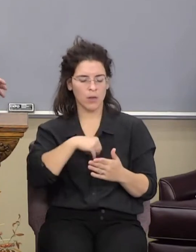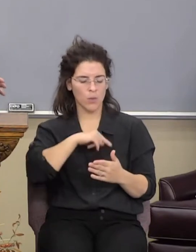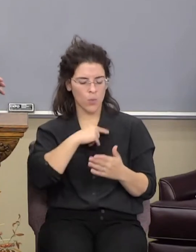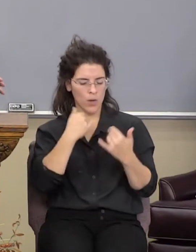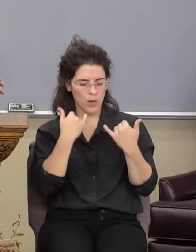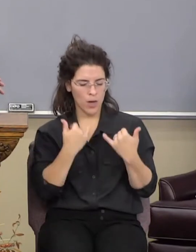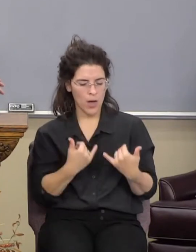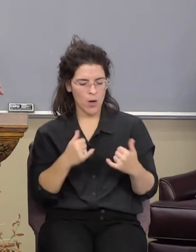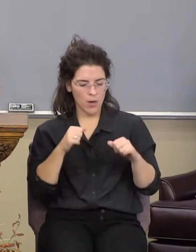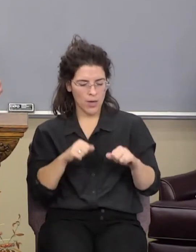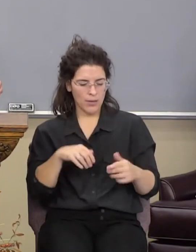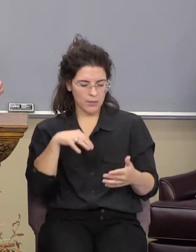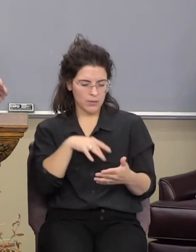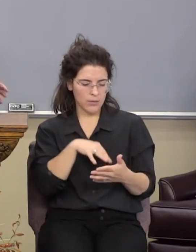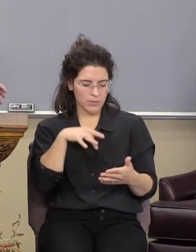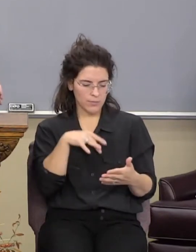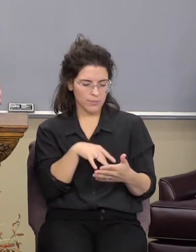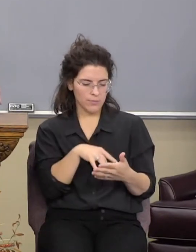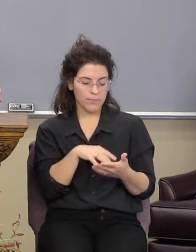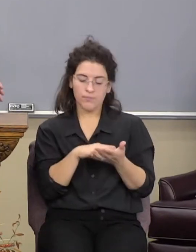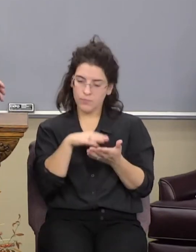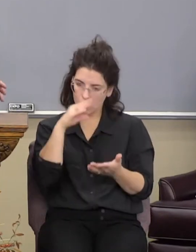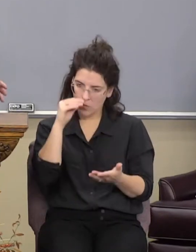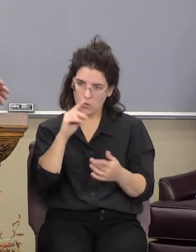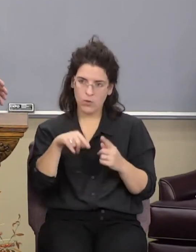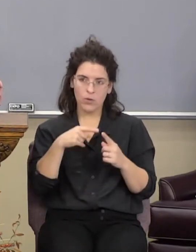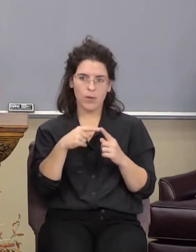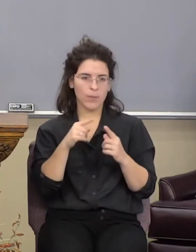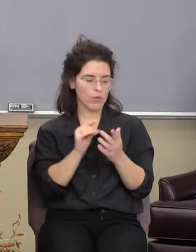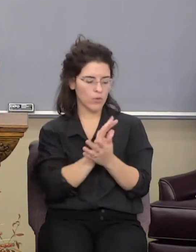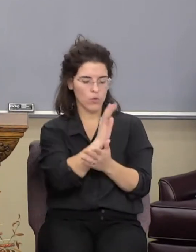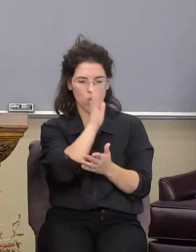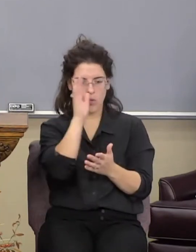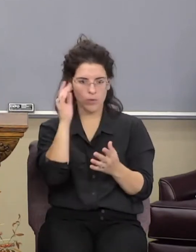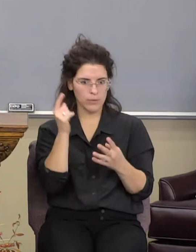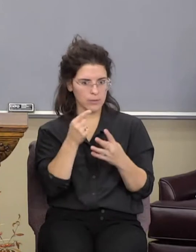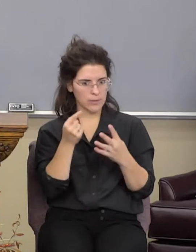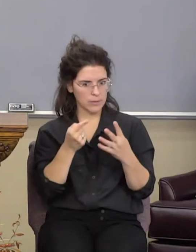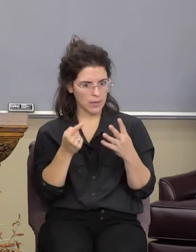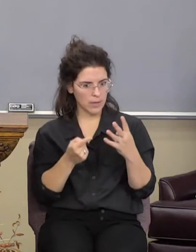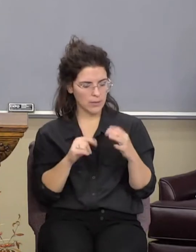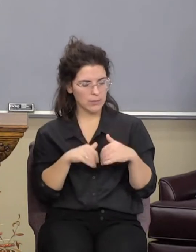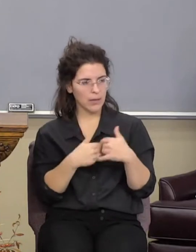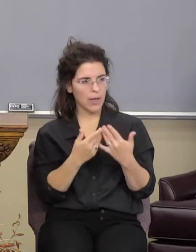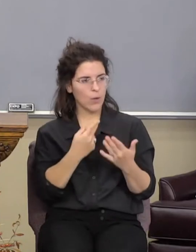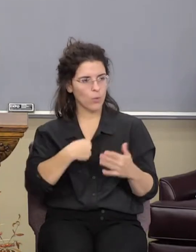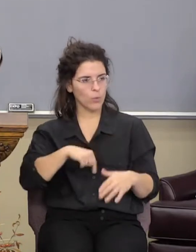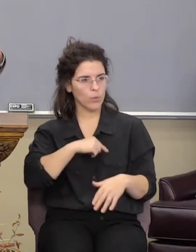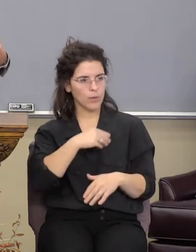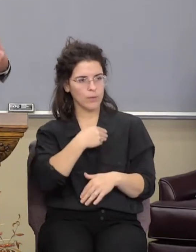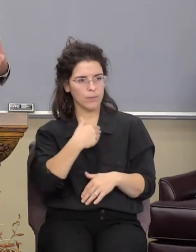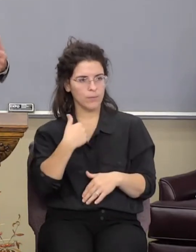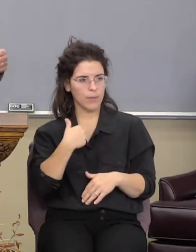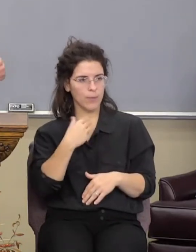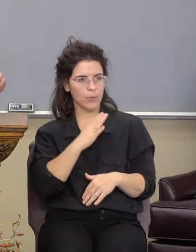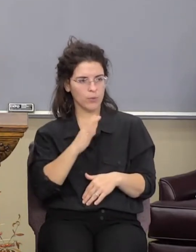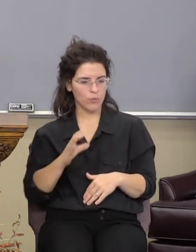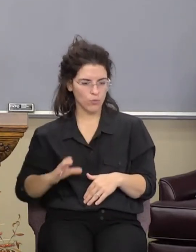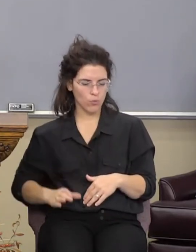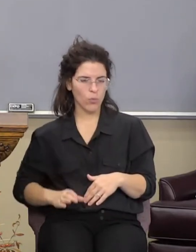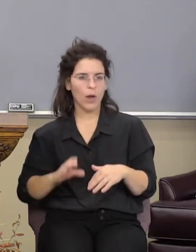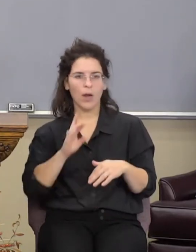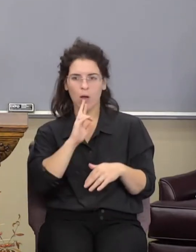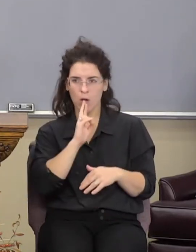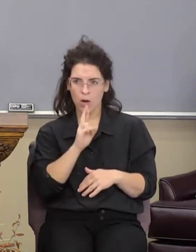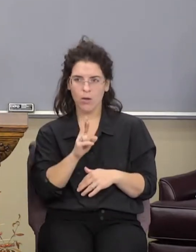now can study it, we can learn about the glorious details, how it is we as members of the body of Christ are